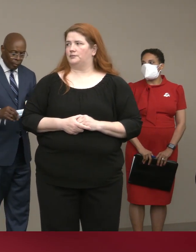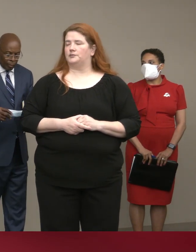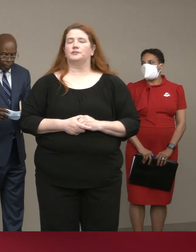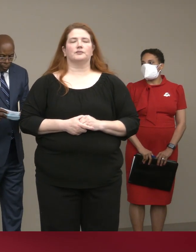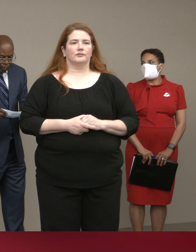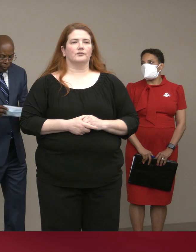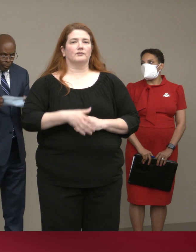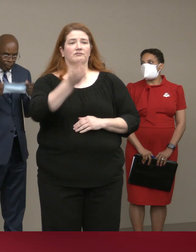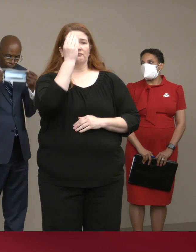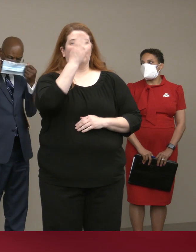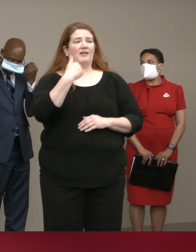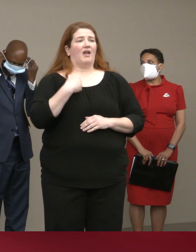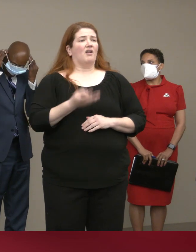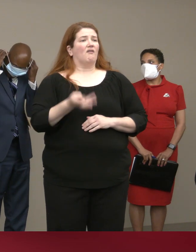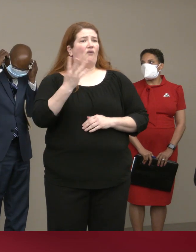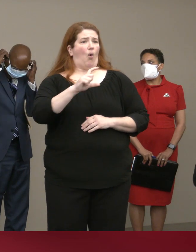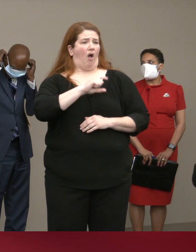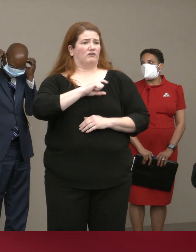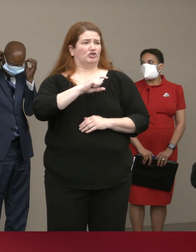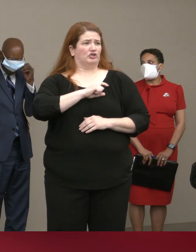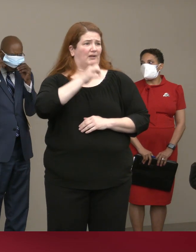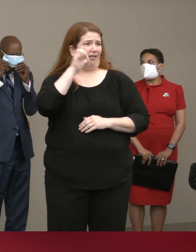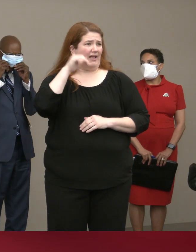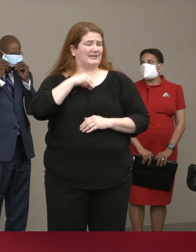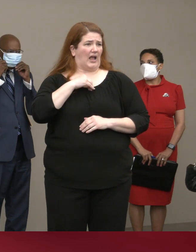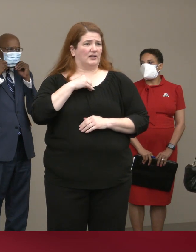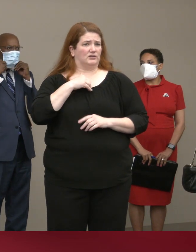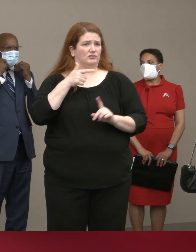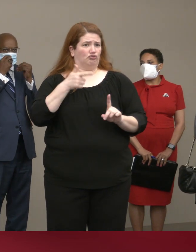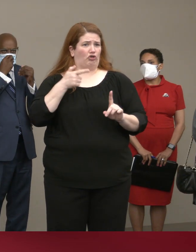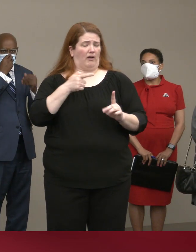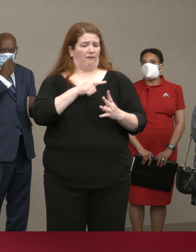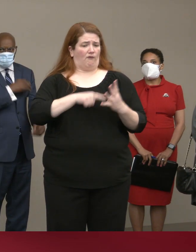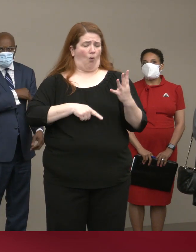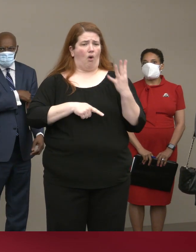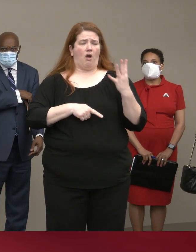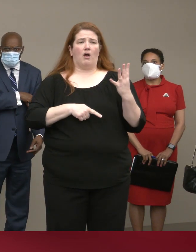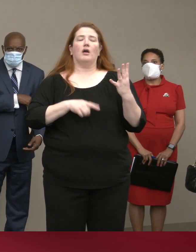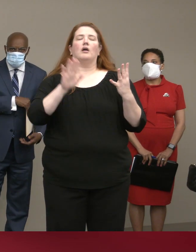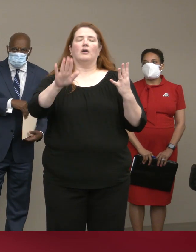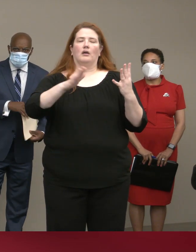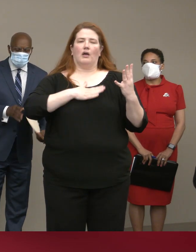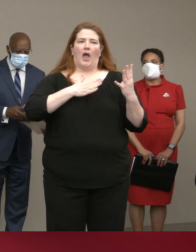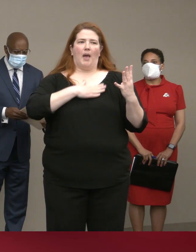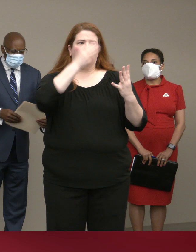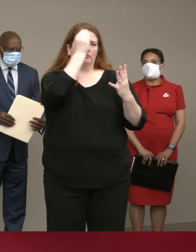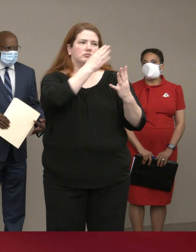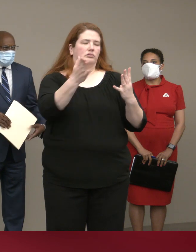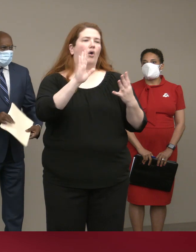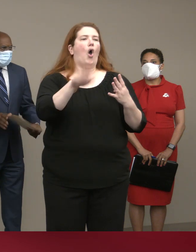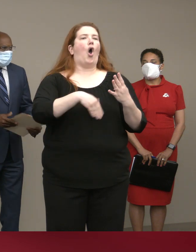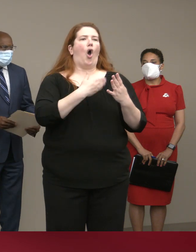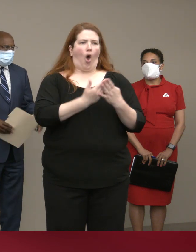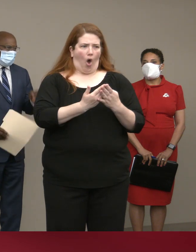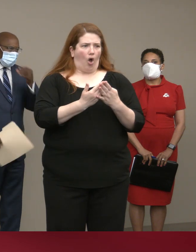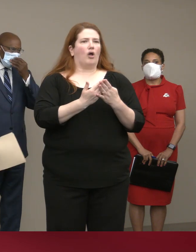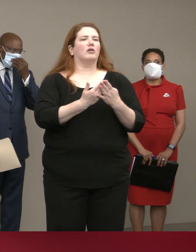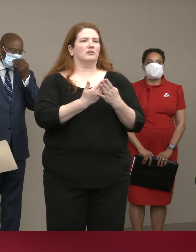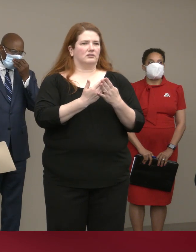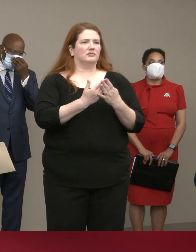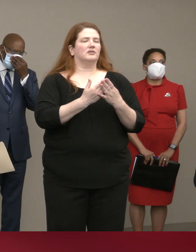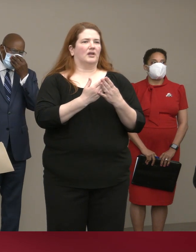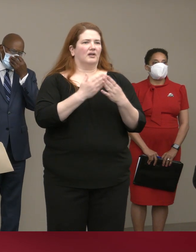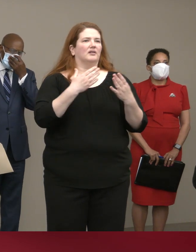As you all know, we had 4 officers that were shot last night. I'm very grateful to report that all of them have been released from the